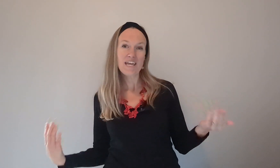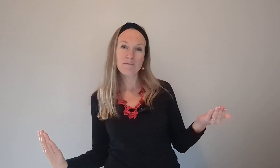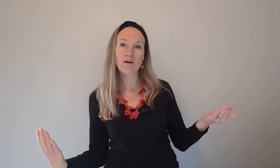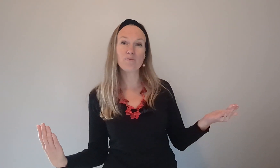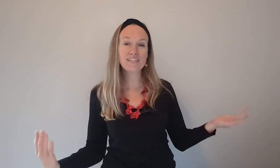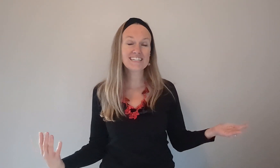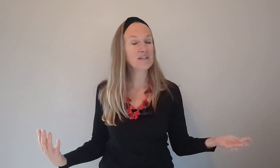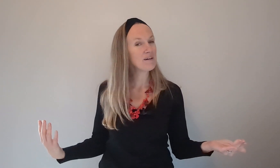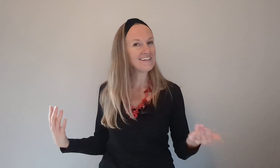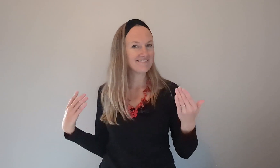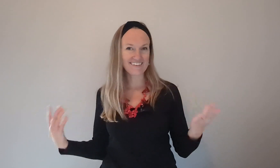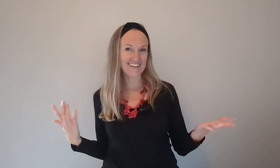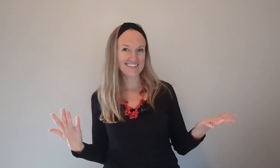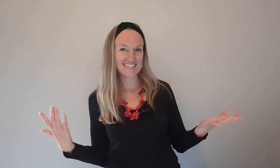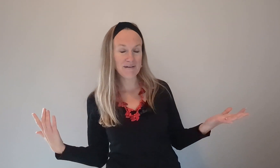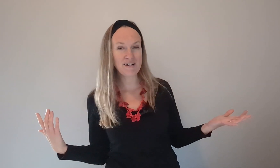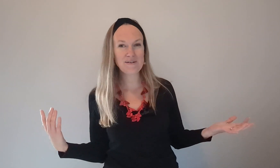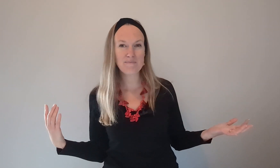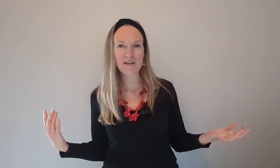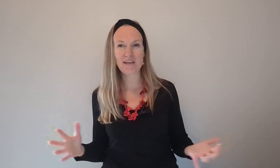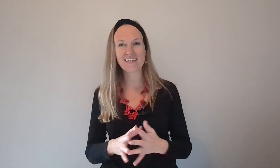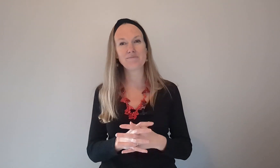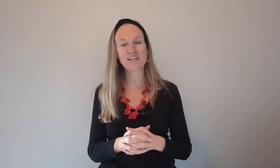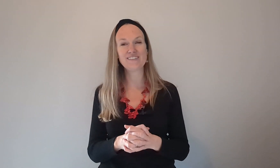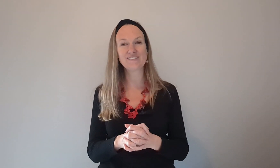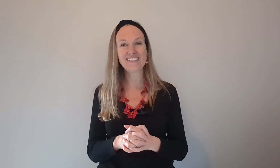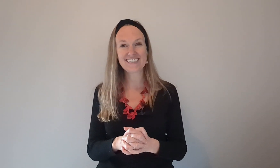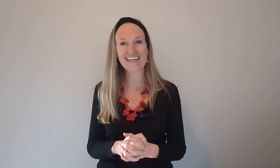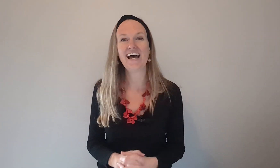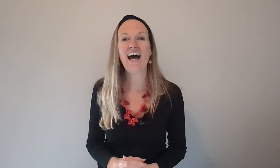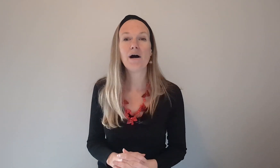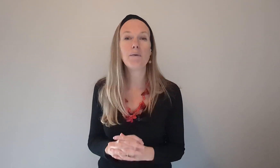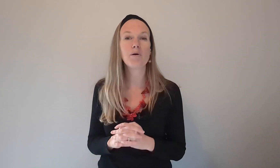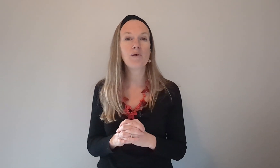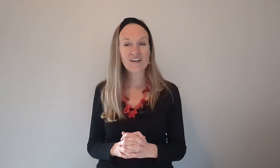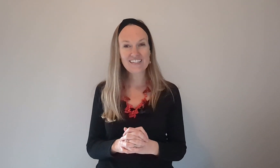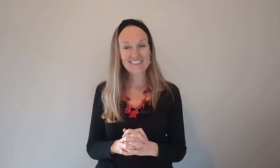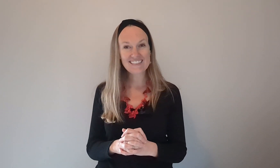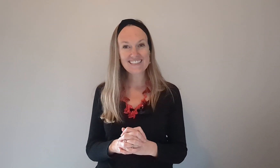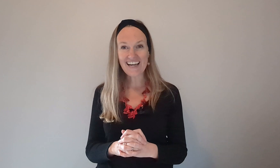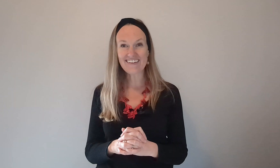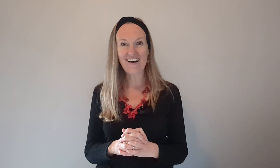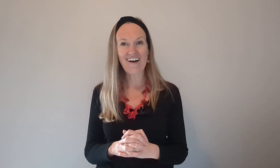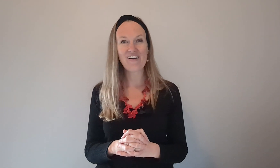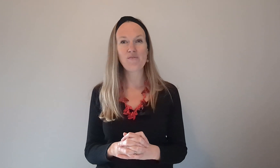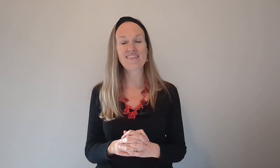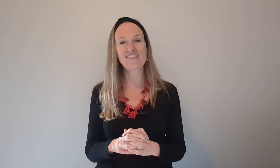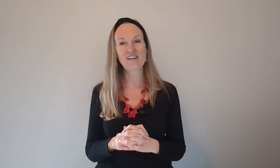hymn originally written a very long time ago by a man named Charles Wesley, but we are going to sign along with the